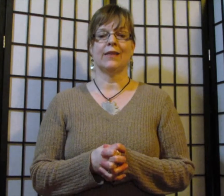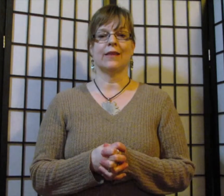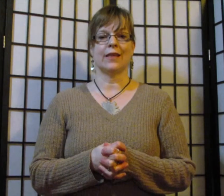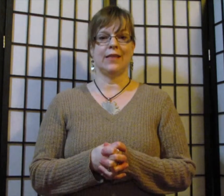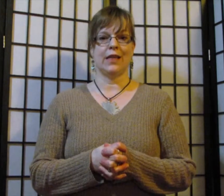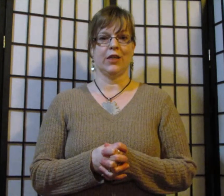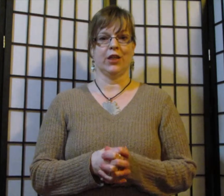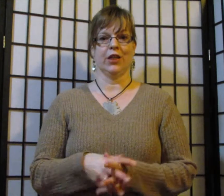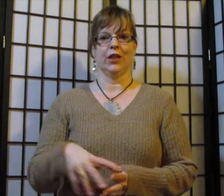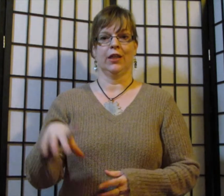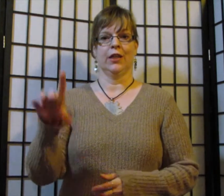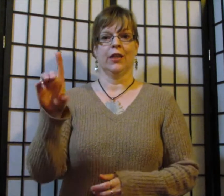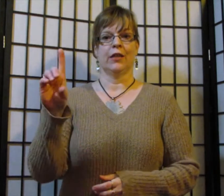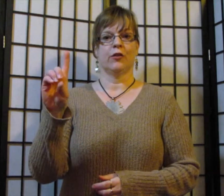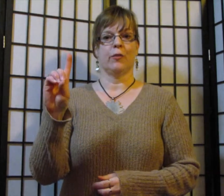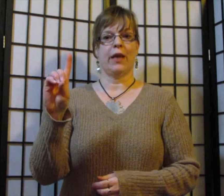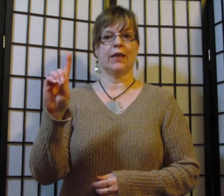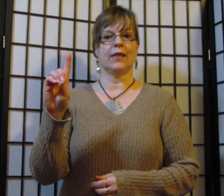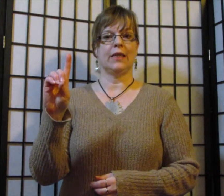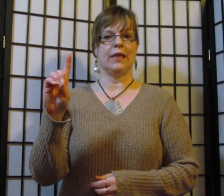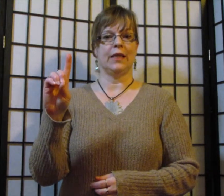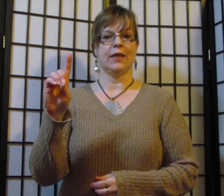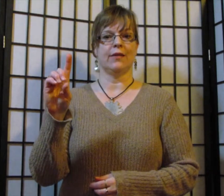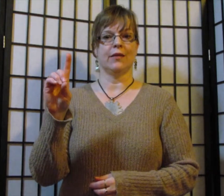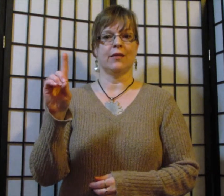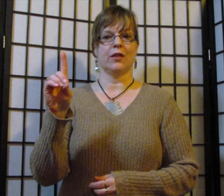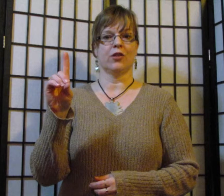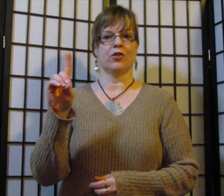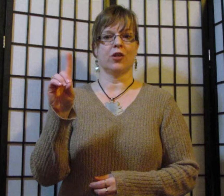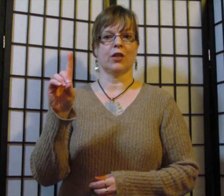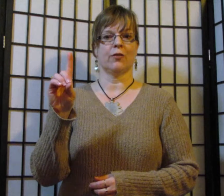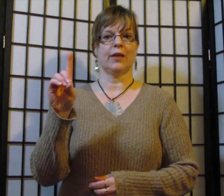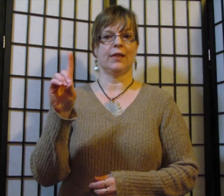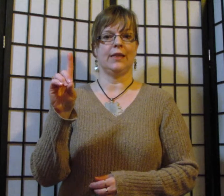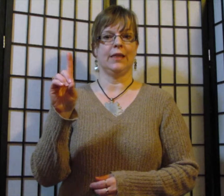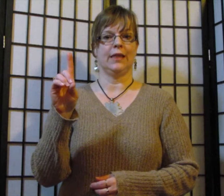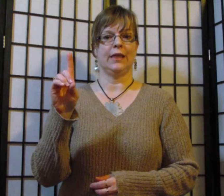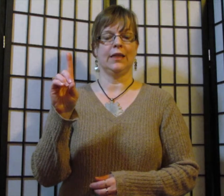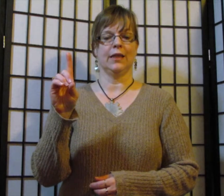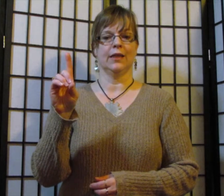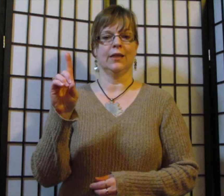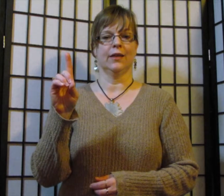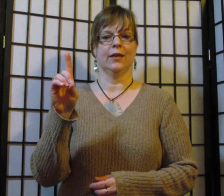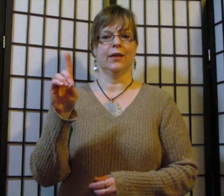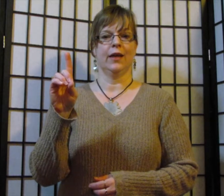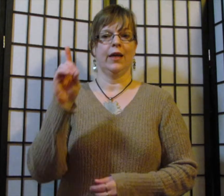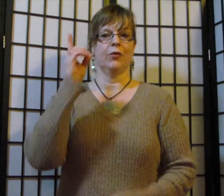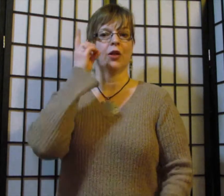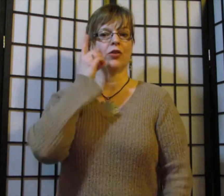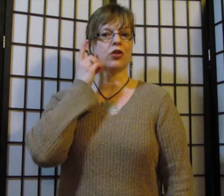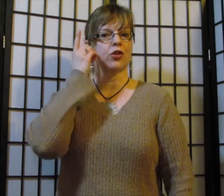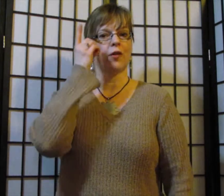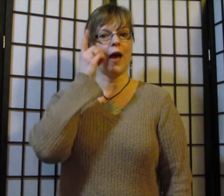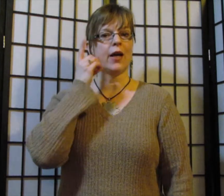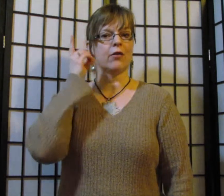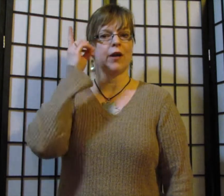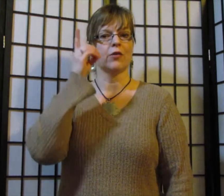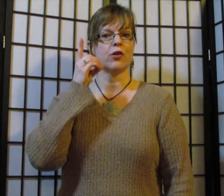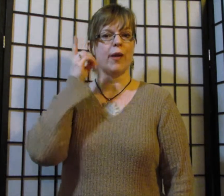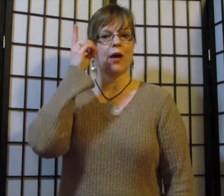is dinner. So make a D, since dinner starts with a D. We're going to circle that around your mouth.